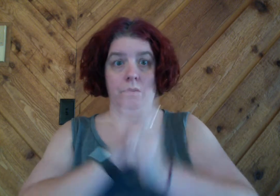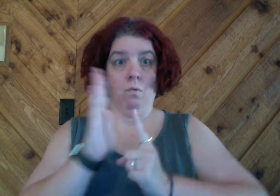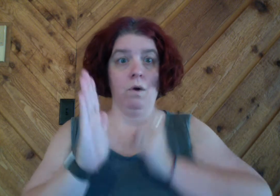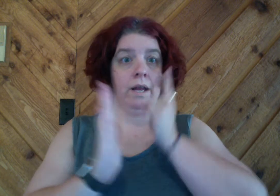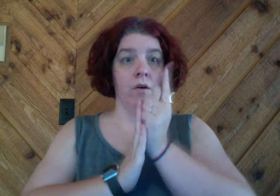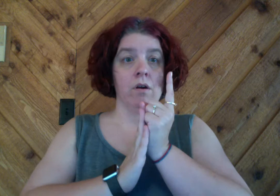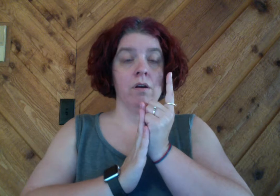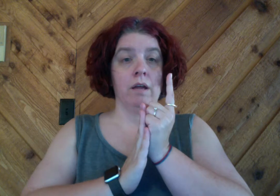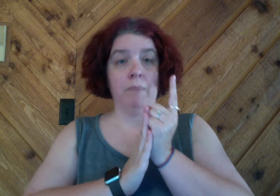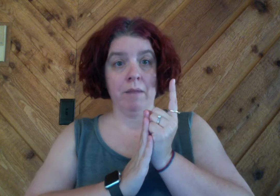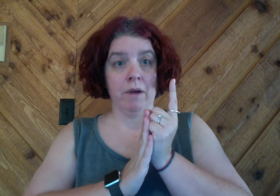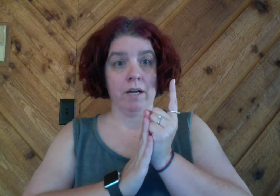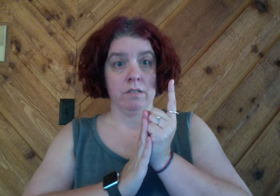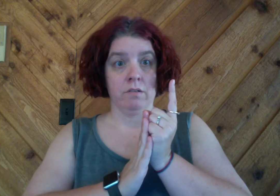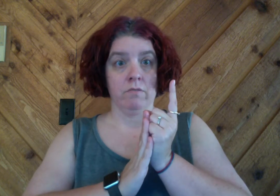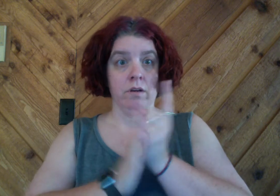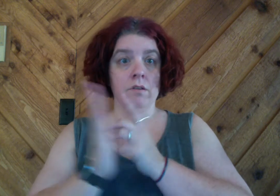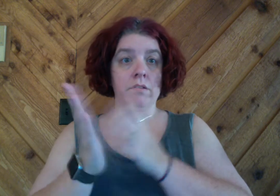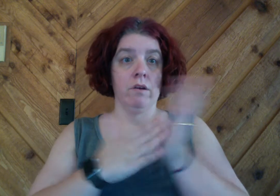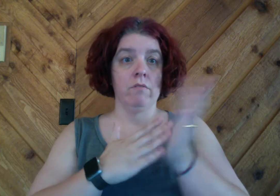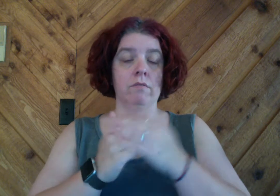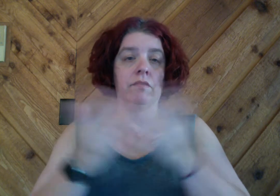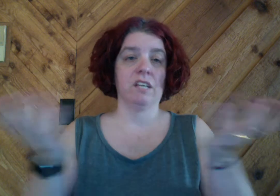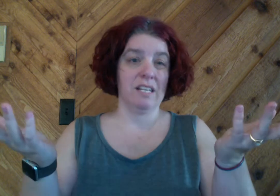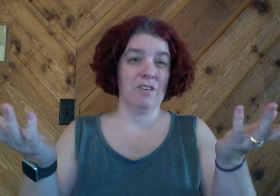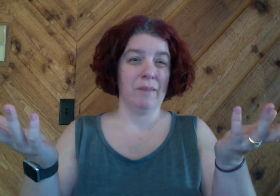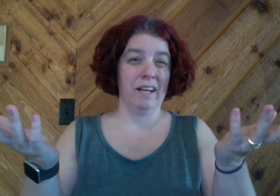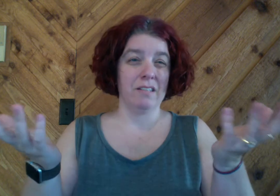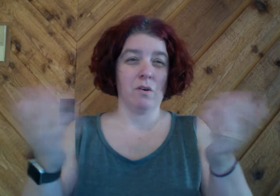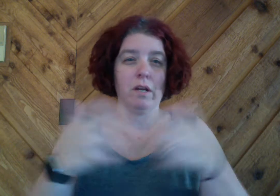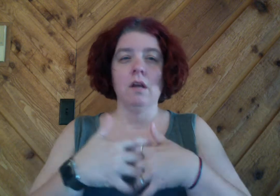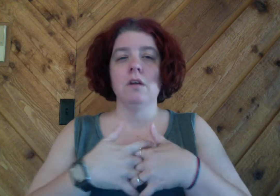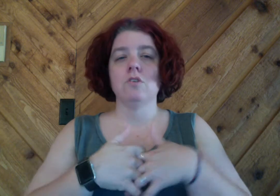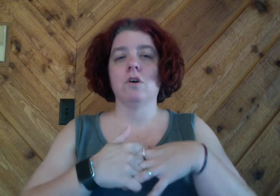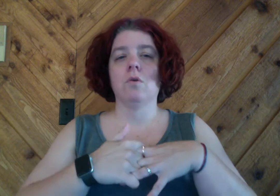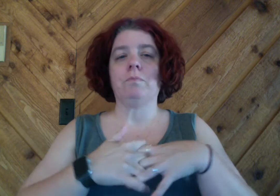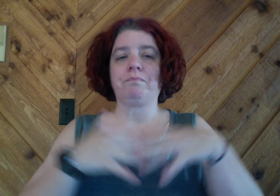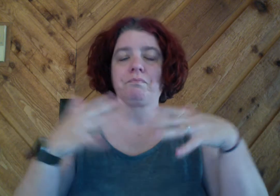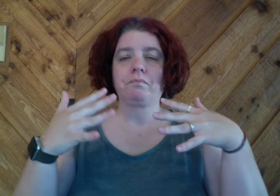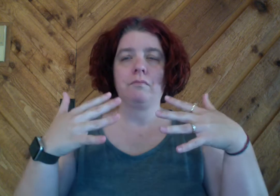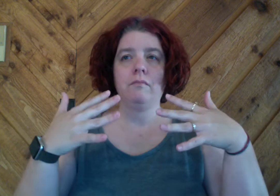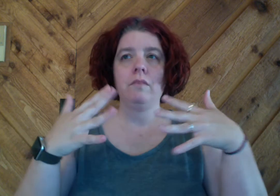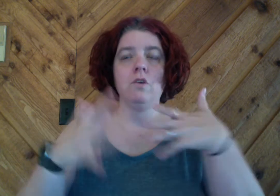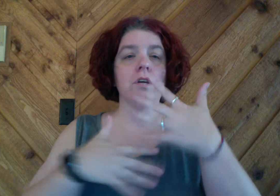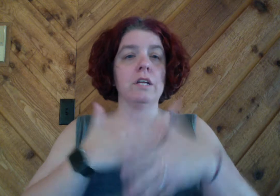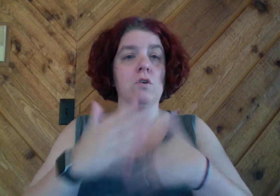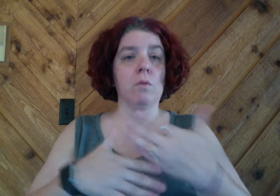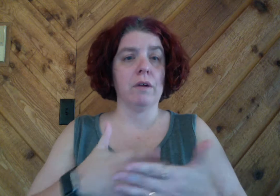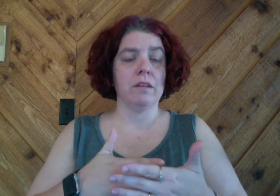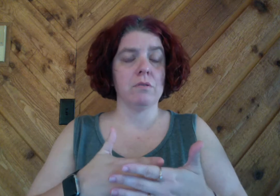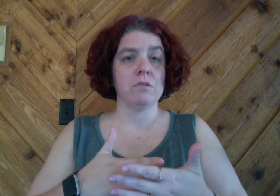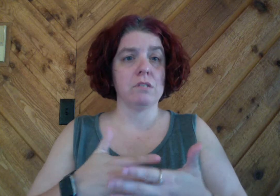1 hour and band practice is over. So can I see where my night's going? So you can incorporate those